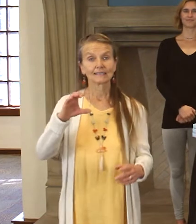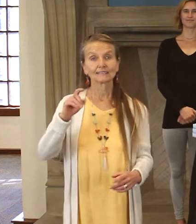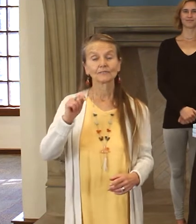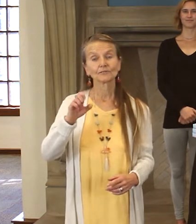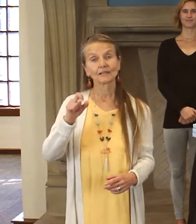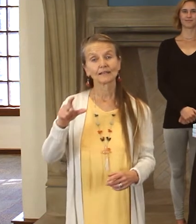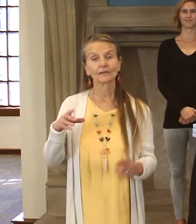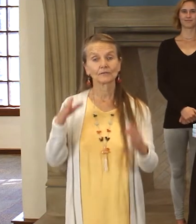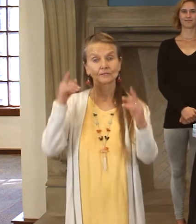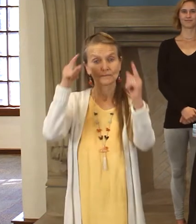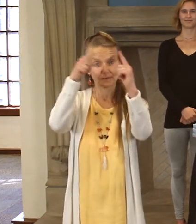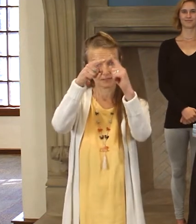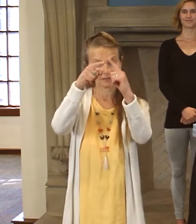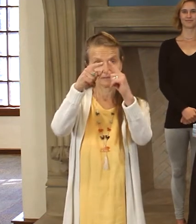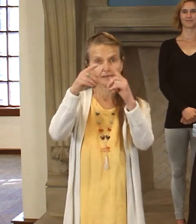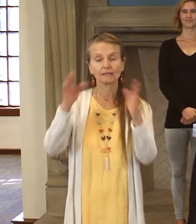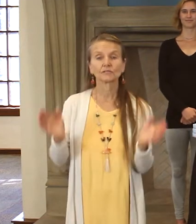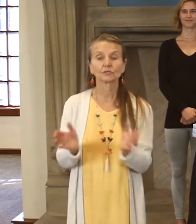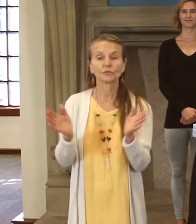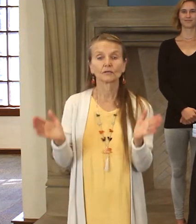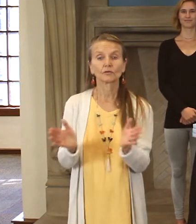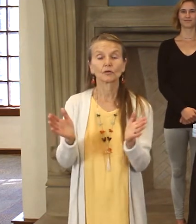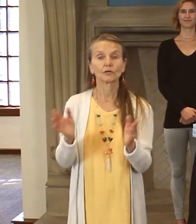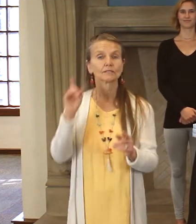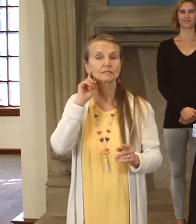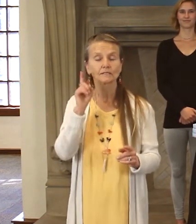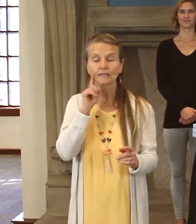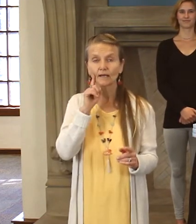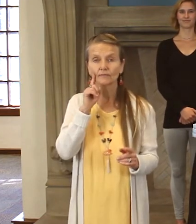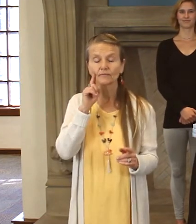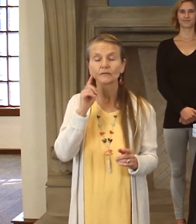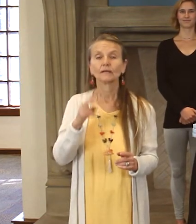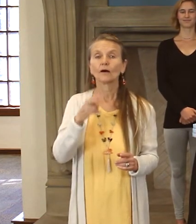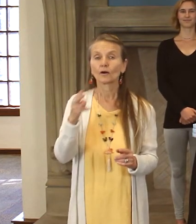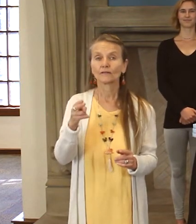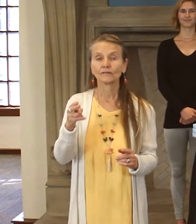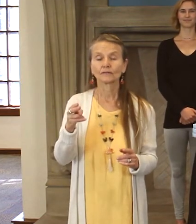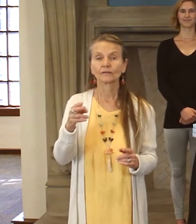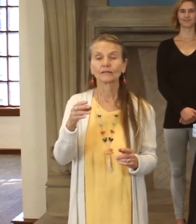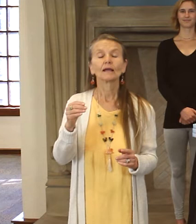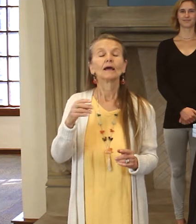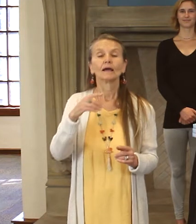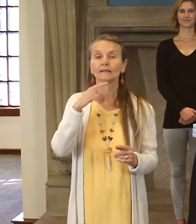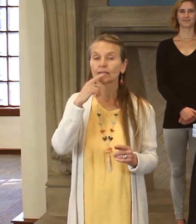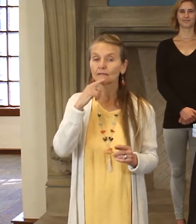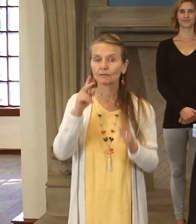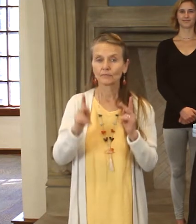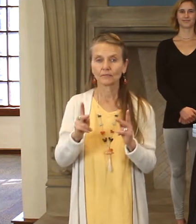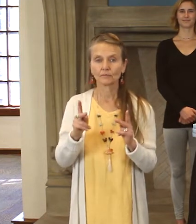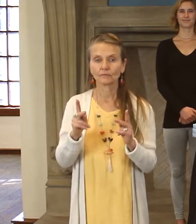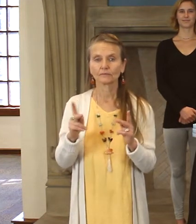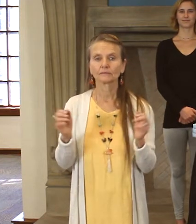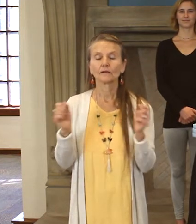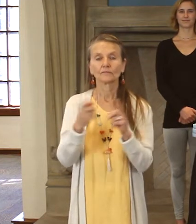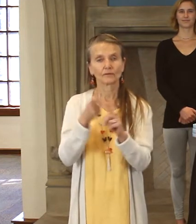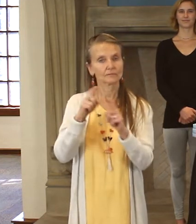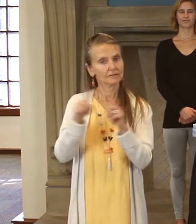Connecting Thru Sign Language mission is to encourage deaf, hard of hearing, and hearing people from